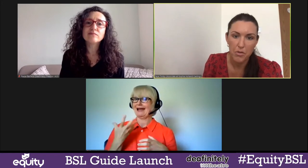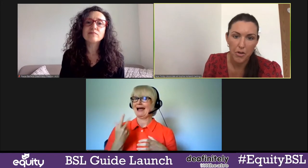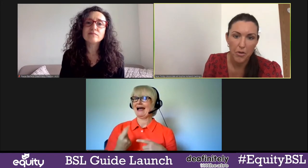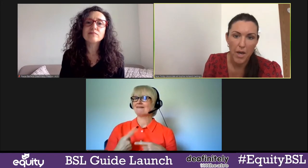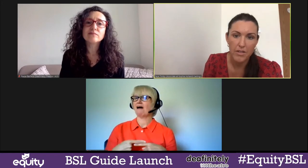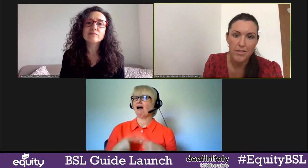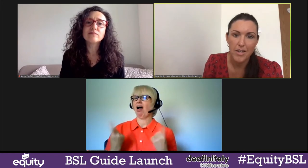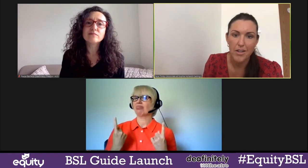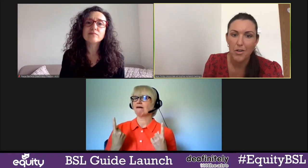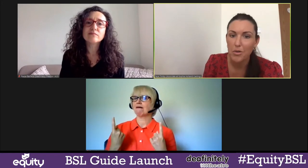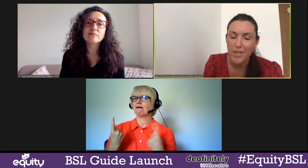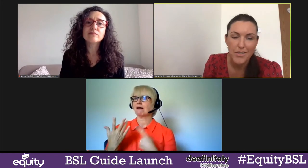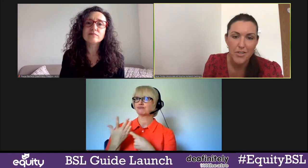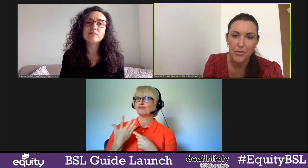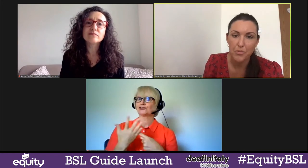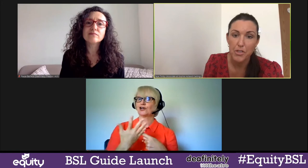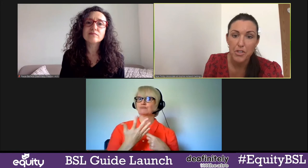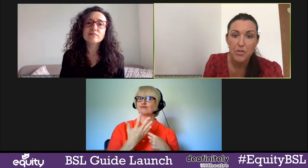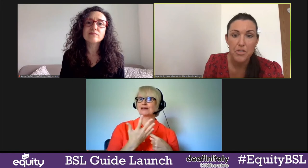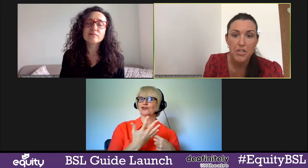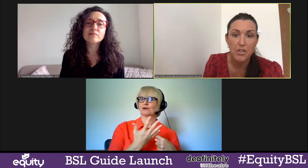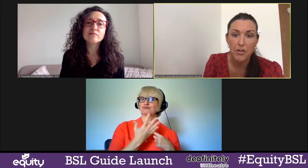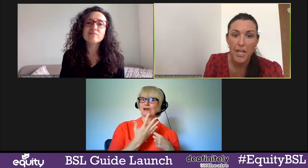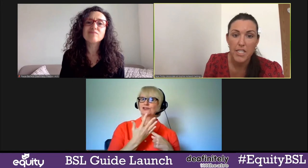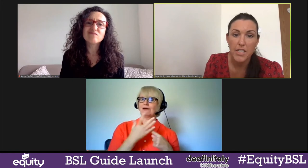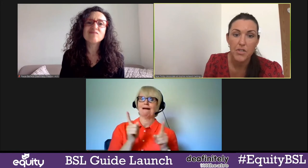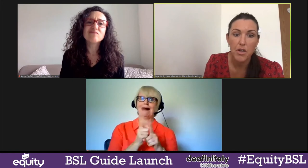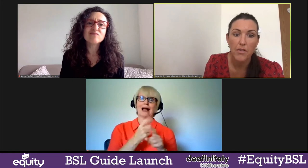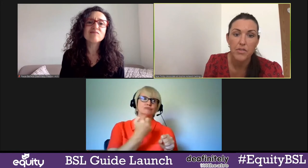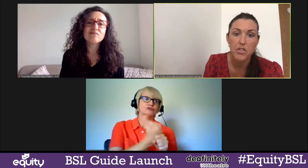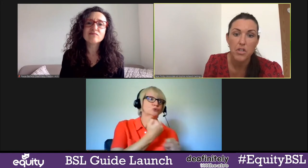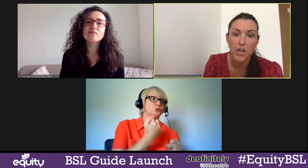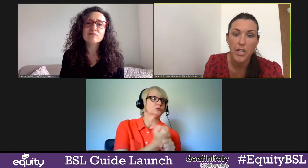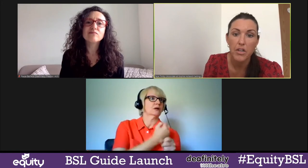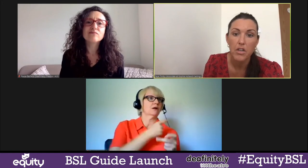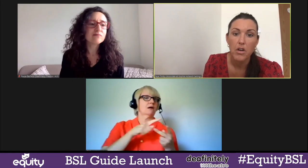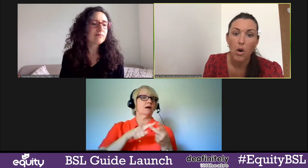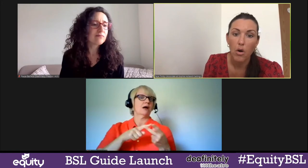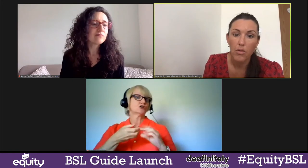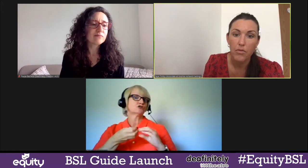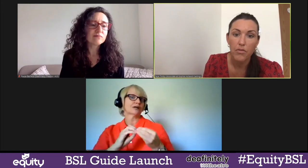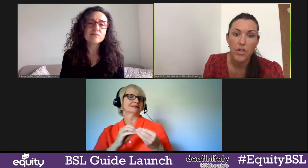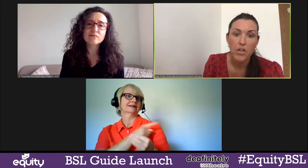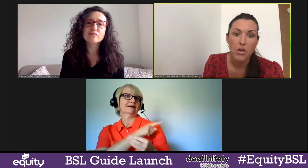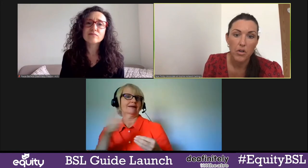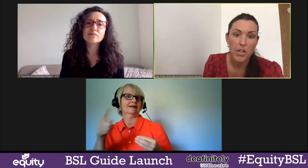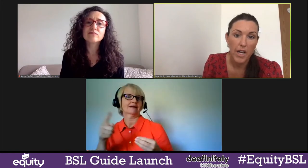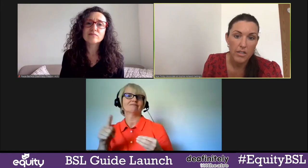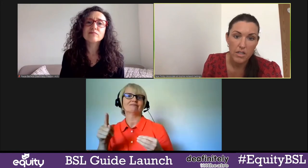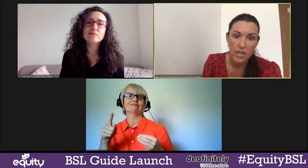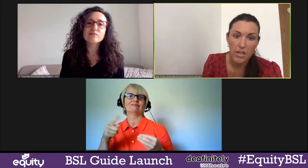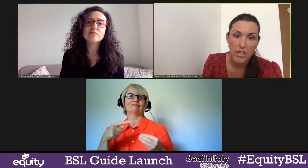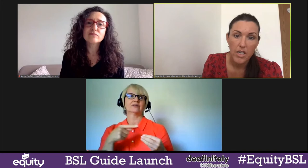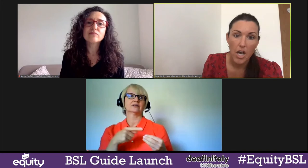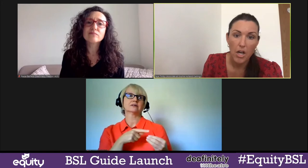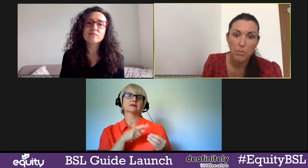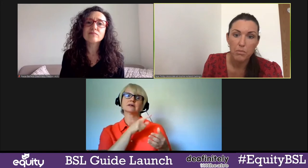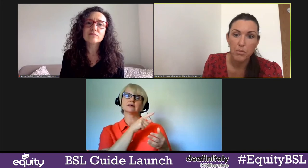through and a long list of producers and creatives who have to sign off on an actor before